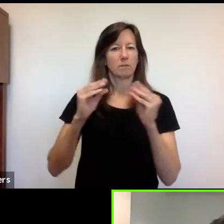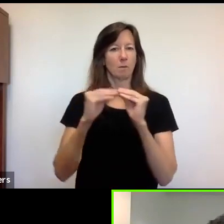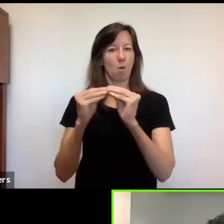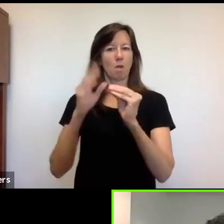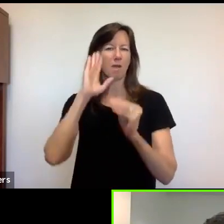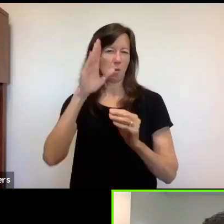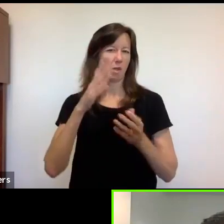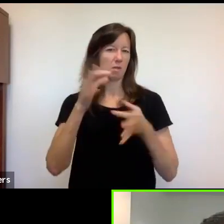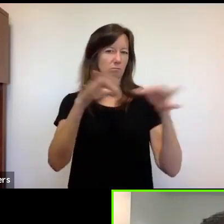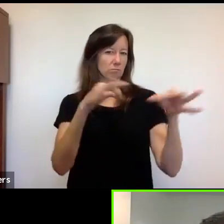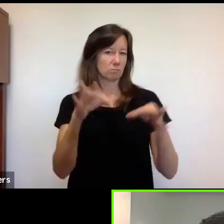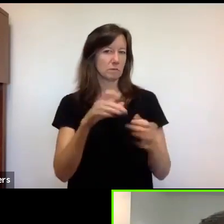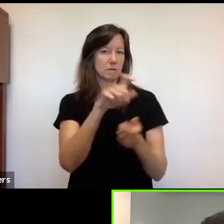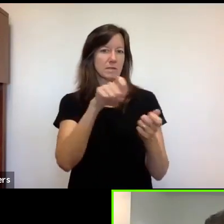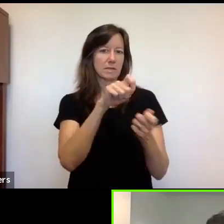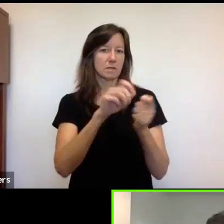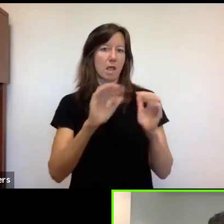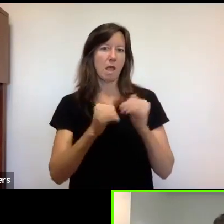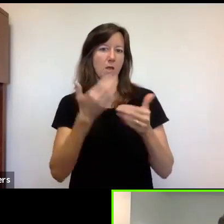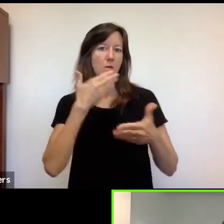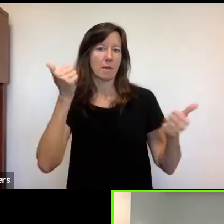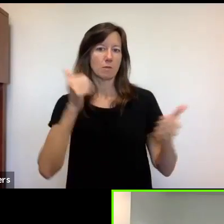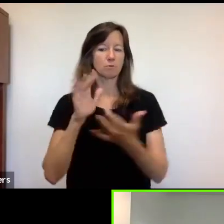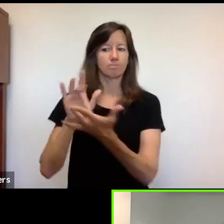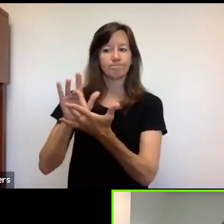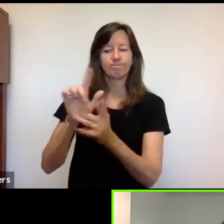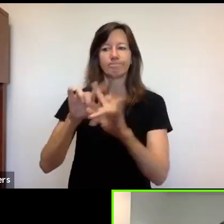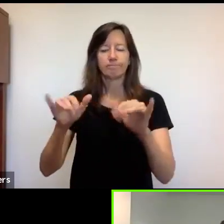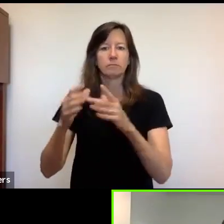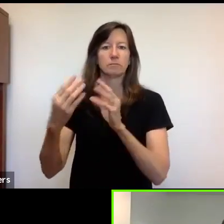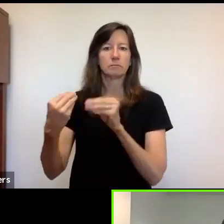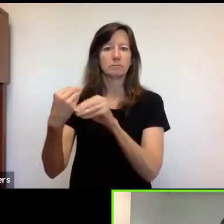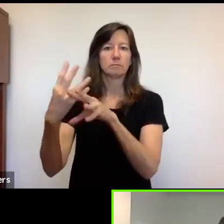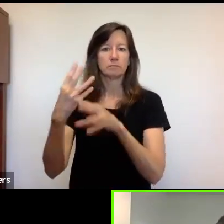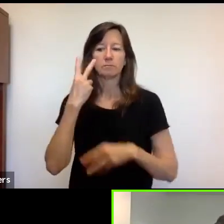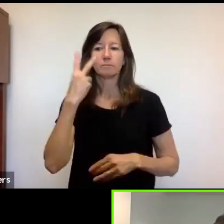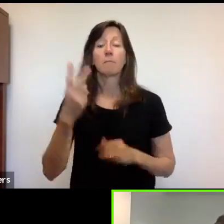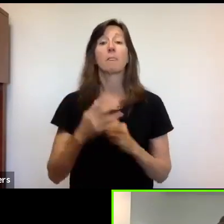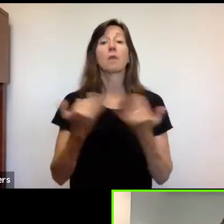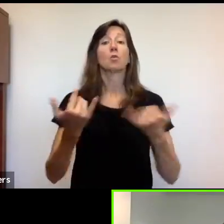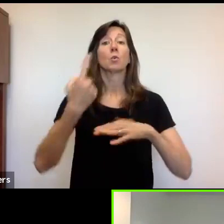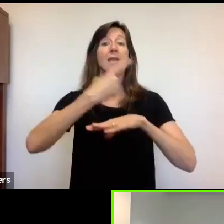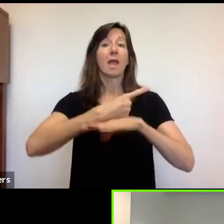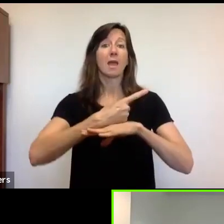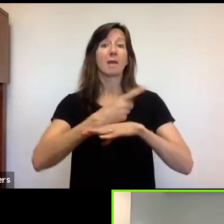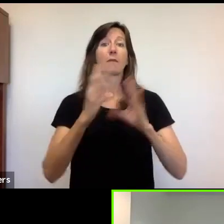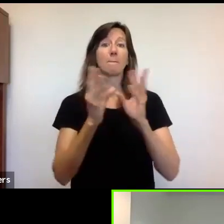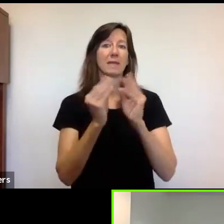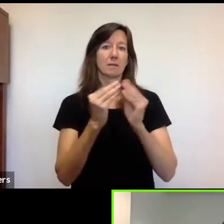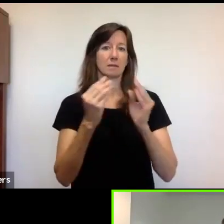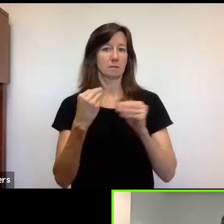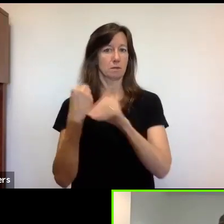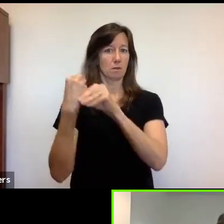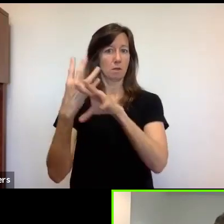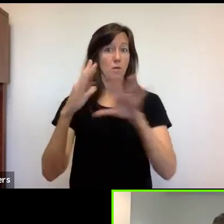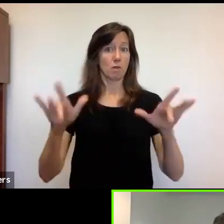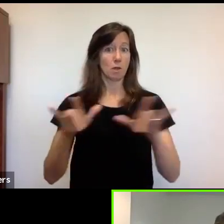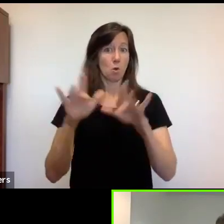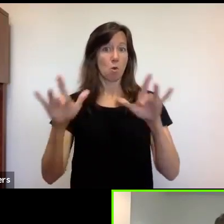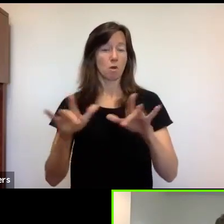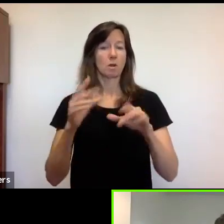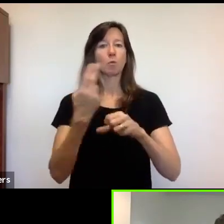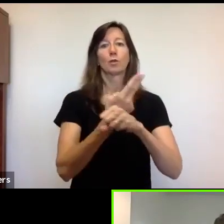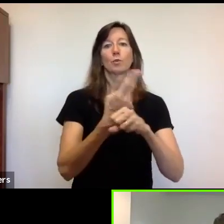best to do that. But this meeting today is being recorded. We're using both the Zoom platform and broadcasting this